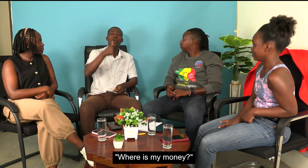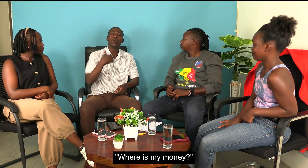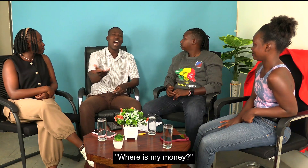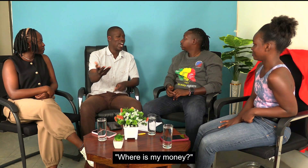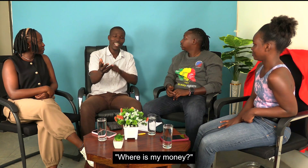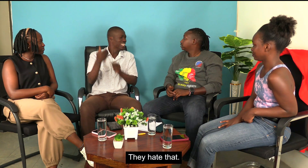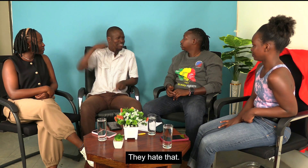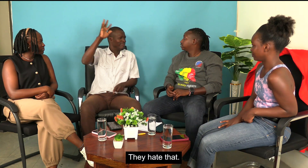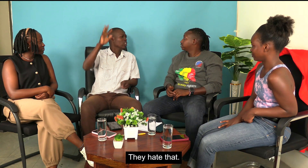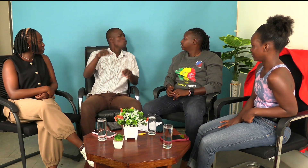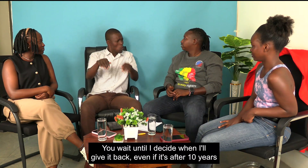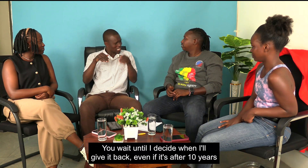Deaf people, they hate being bothered.